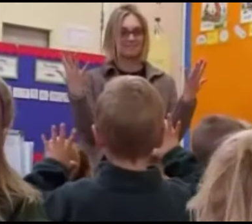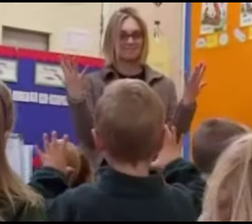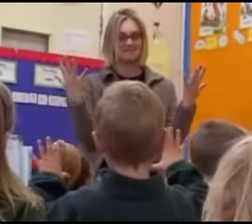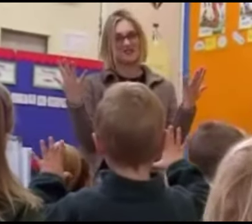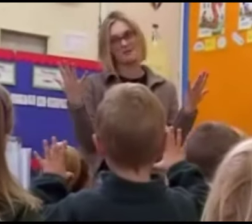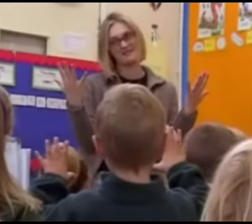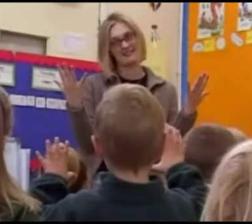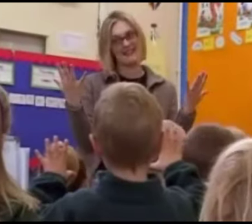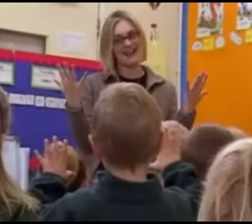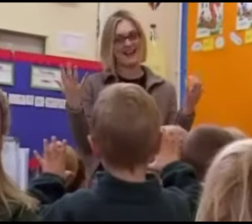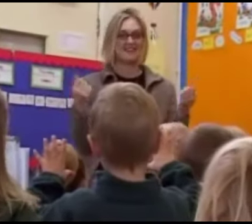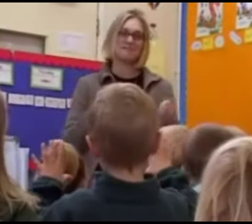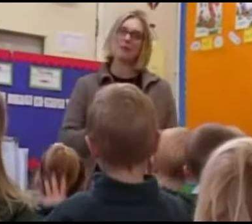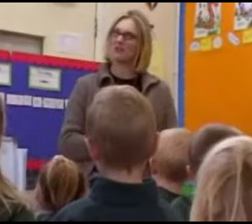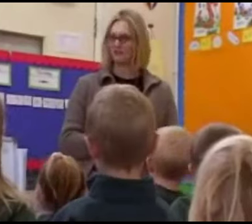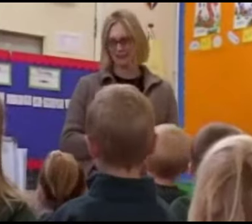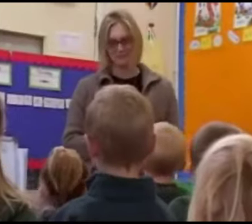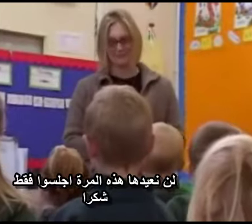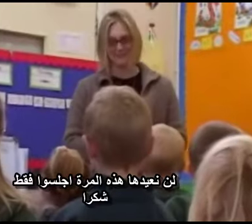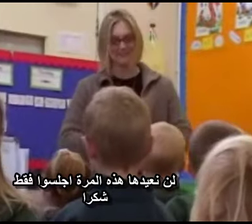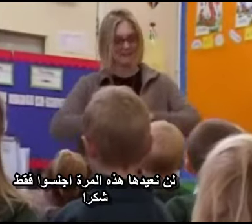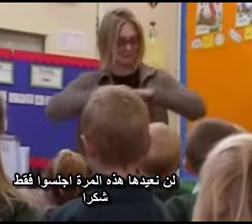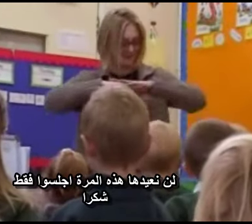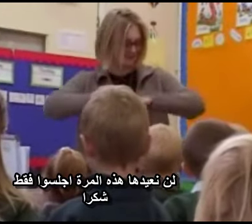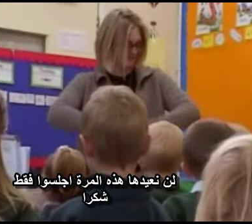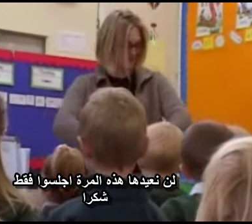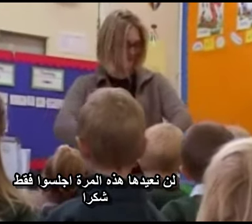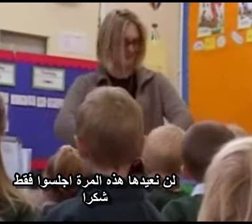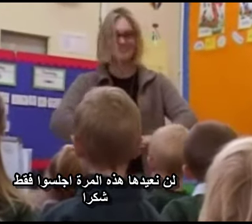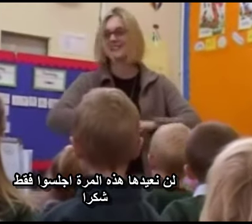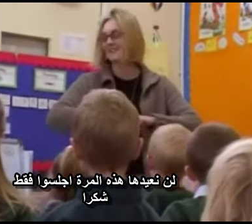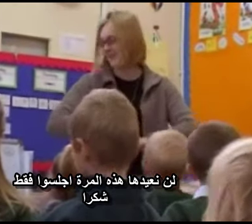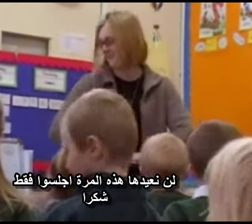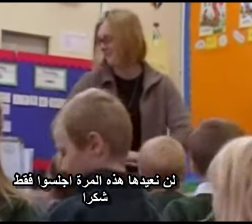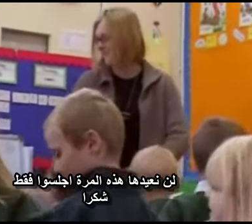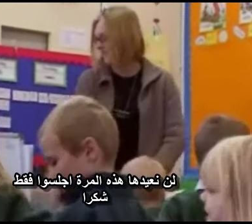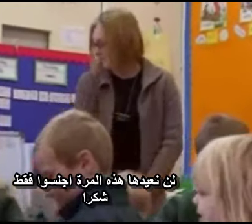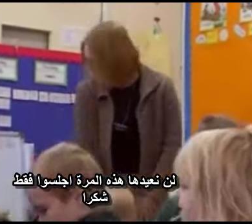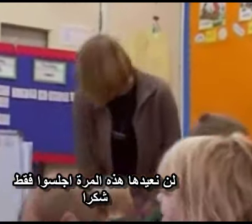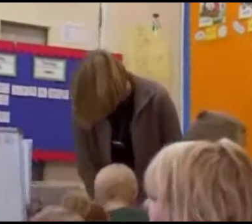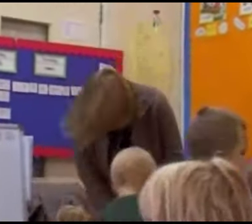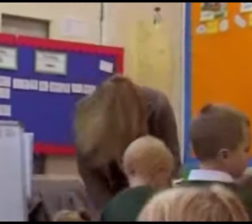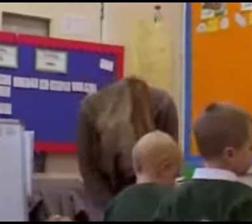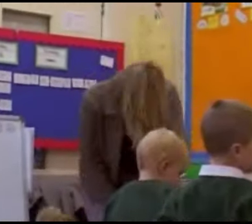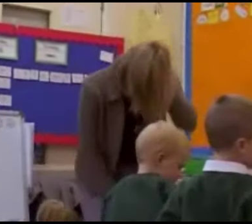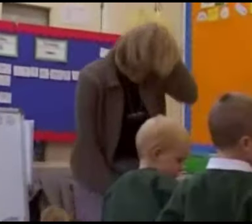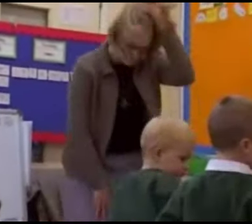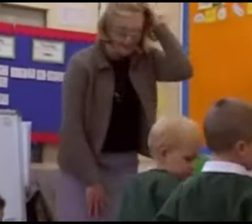10, do it again. But we're not going to this time, so I'll ask you to sit down. Thank you very much. Thank